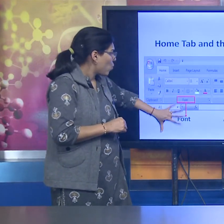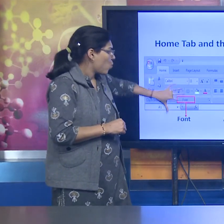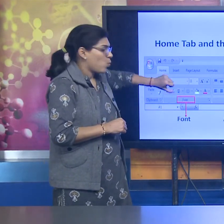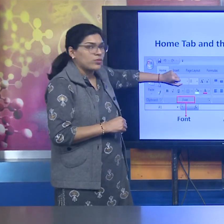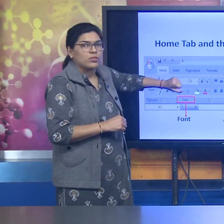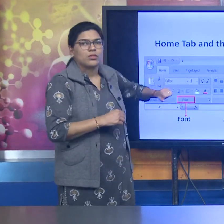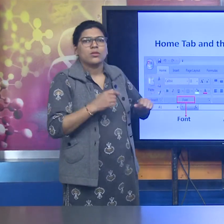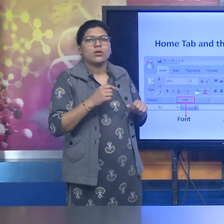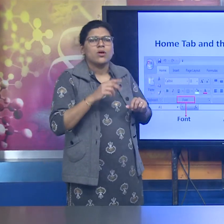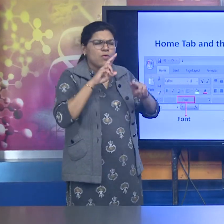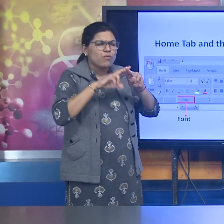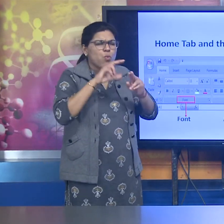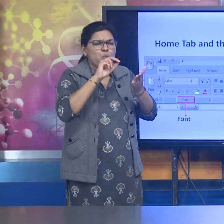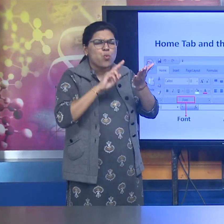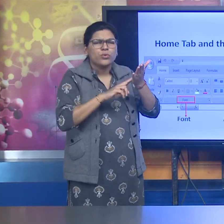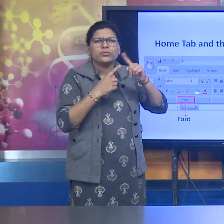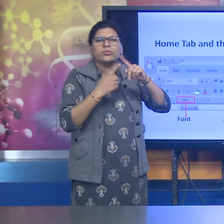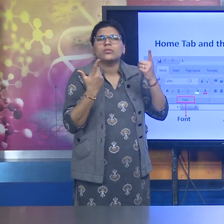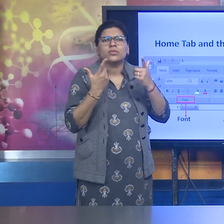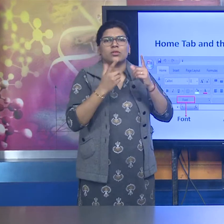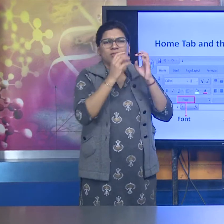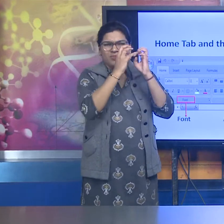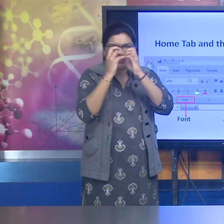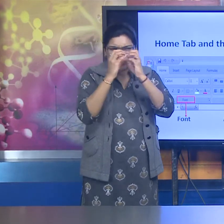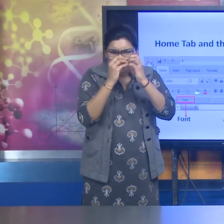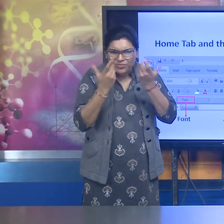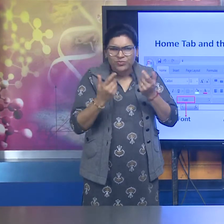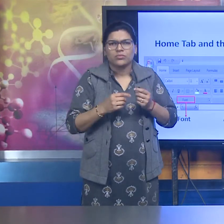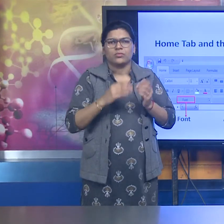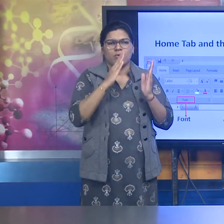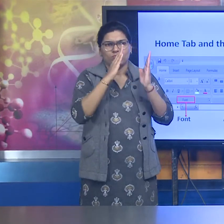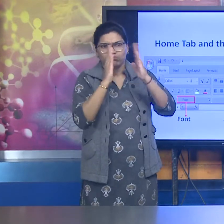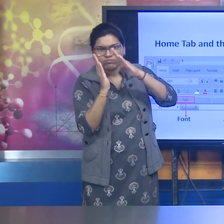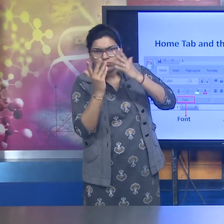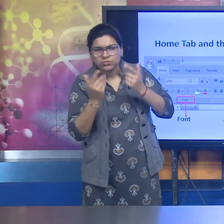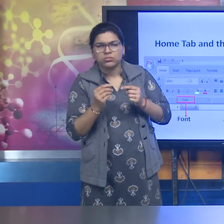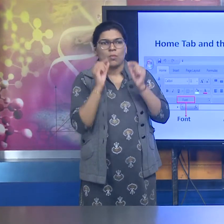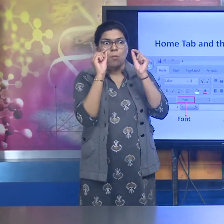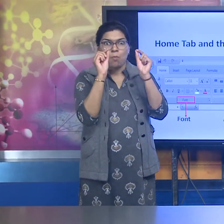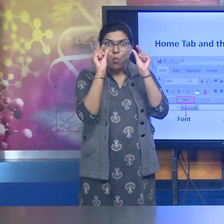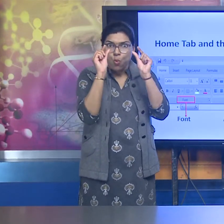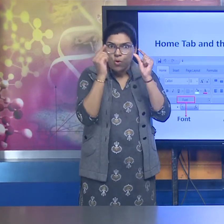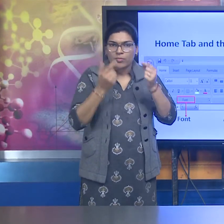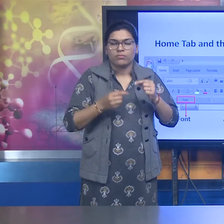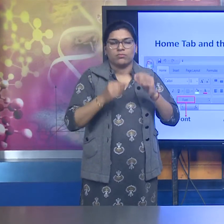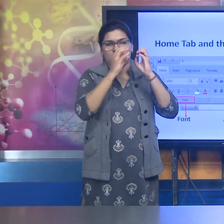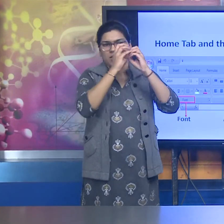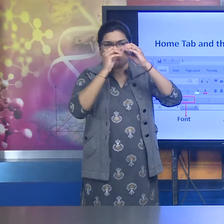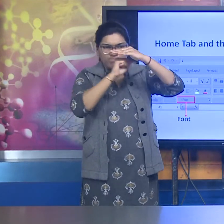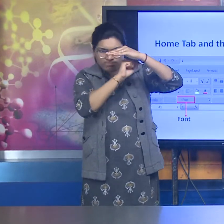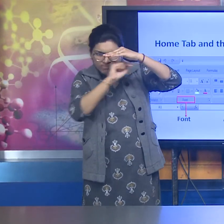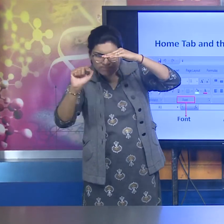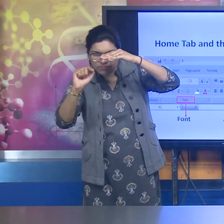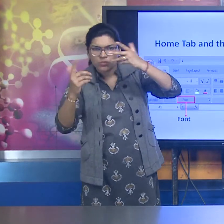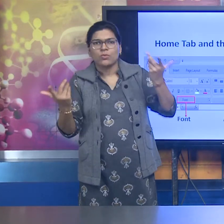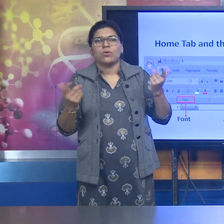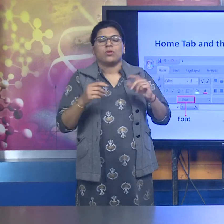red. The first one is font. How